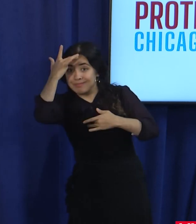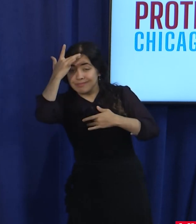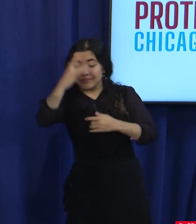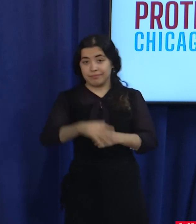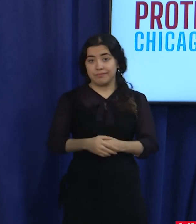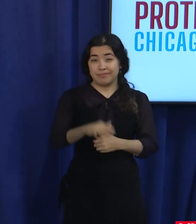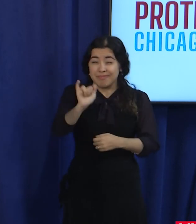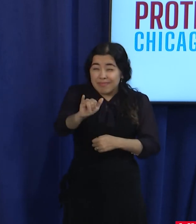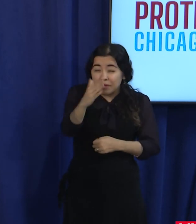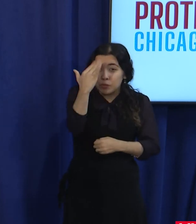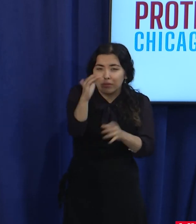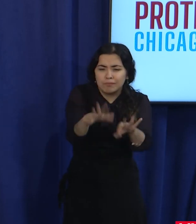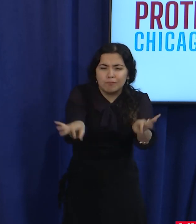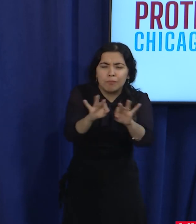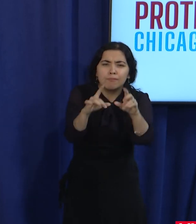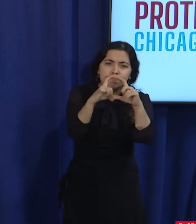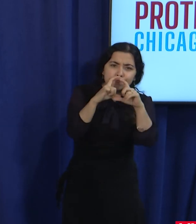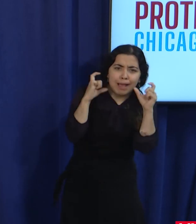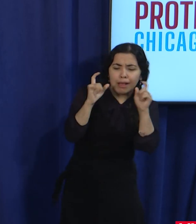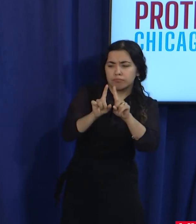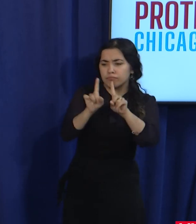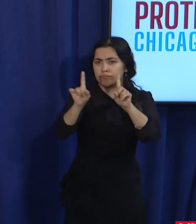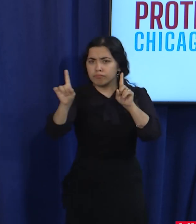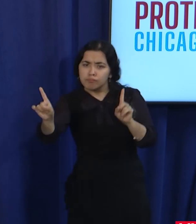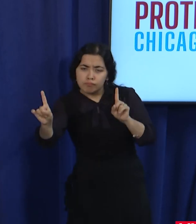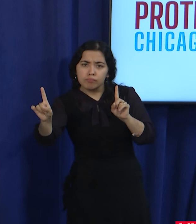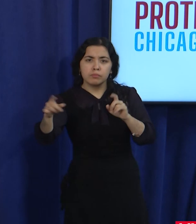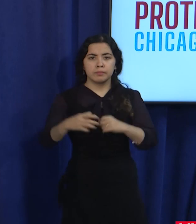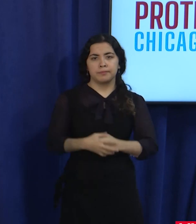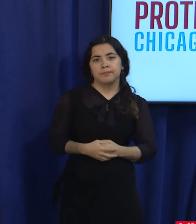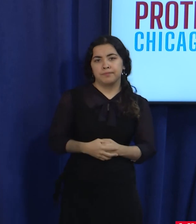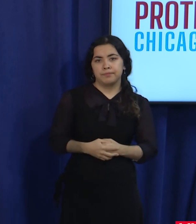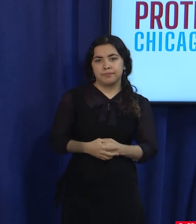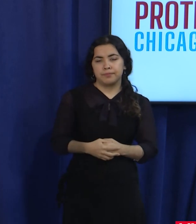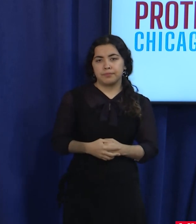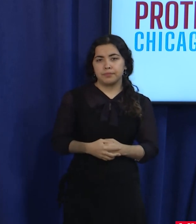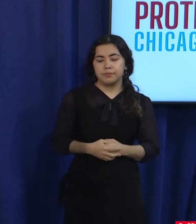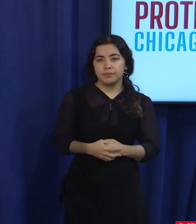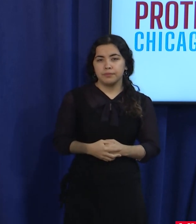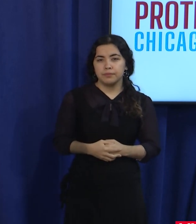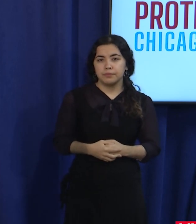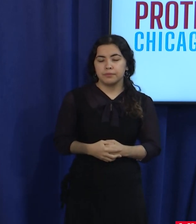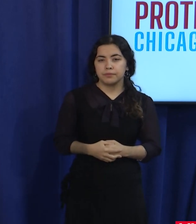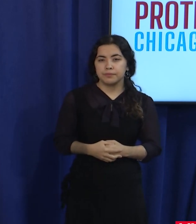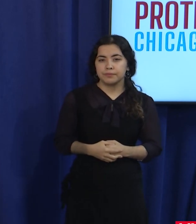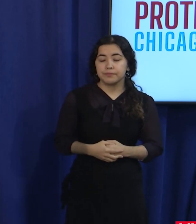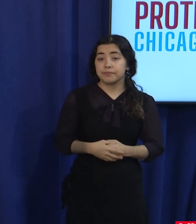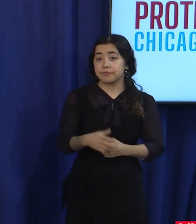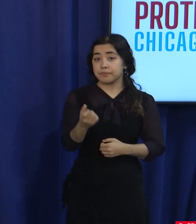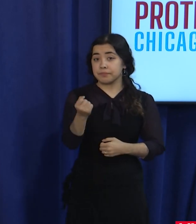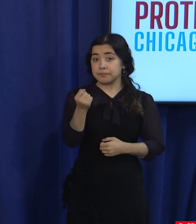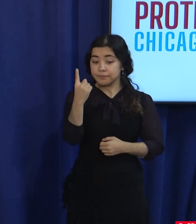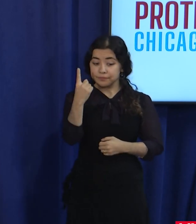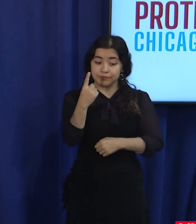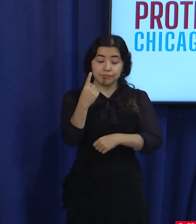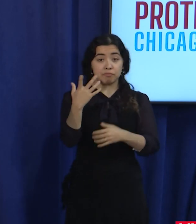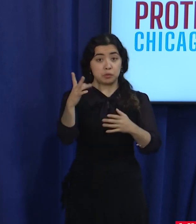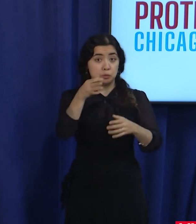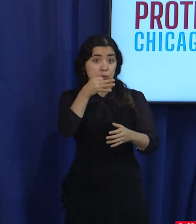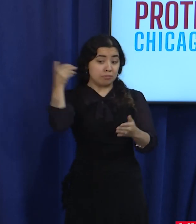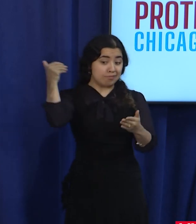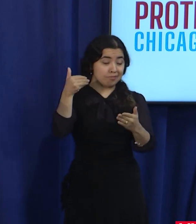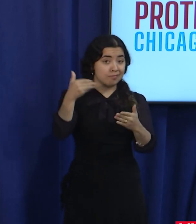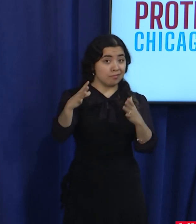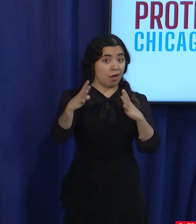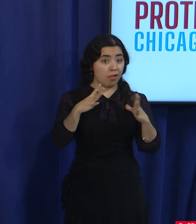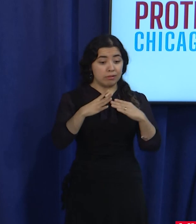mask, staying apart, socially distancing, and as we move into the holiday season, making sure that we celebrate Thanksgiving